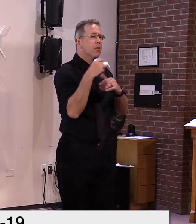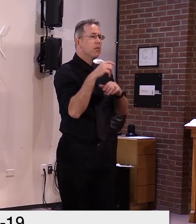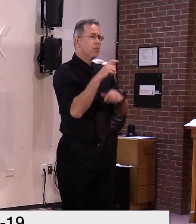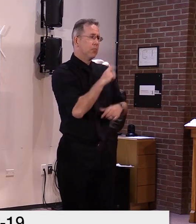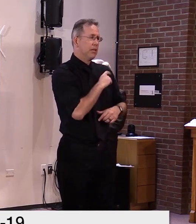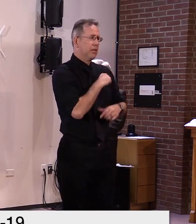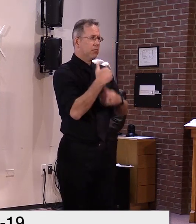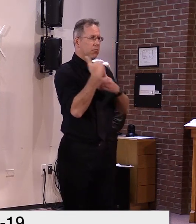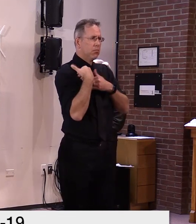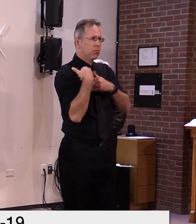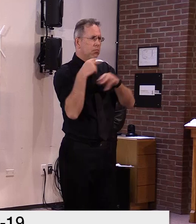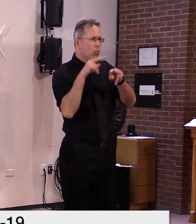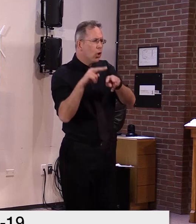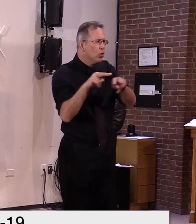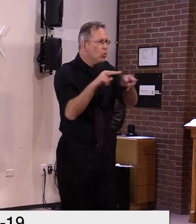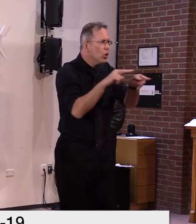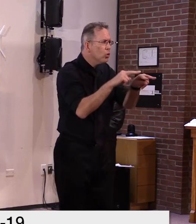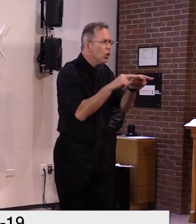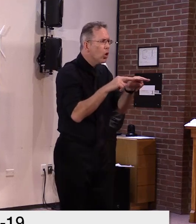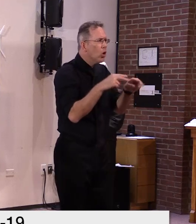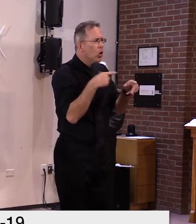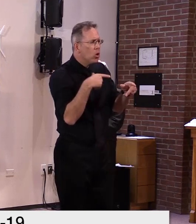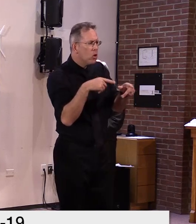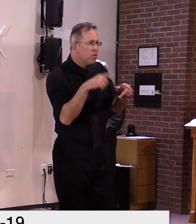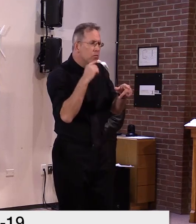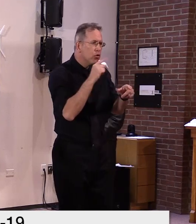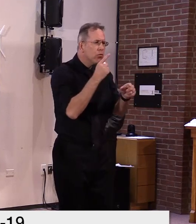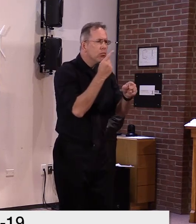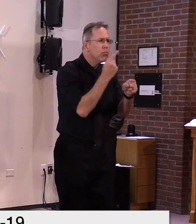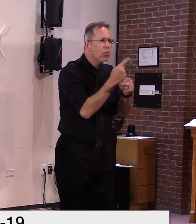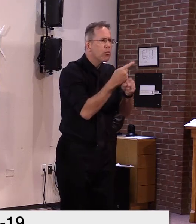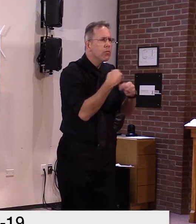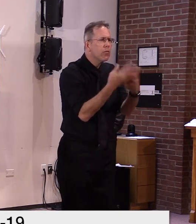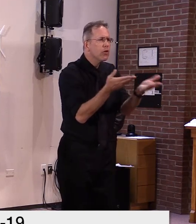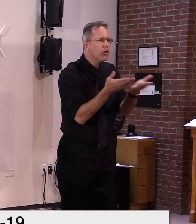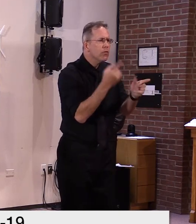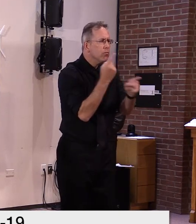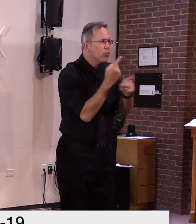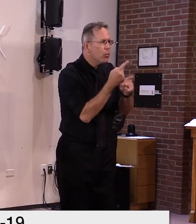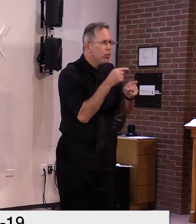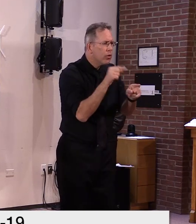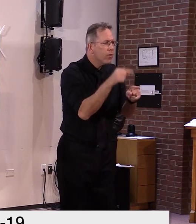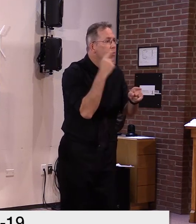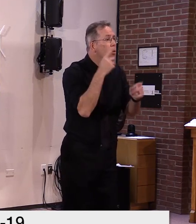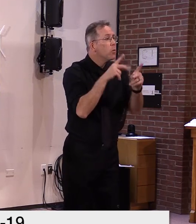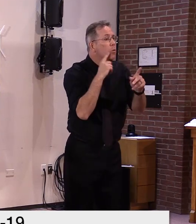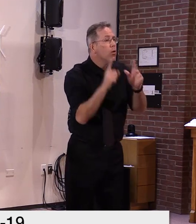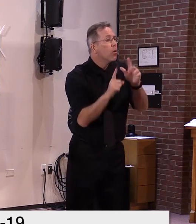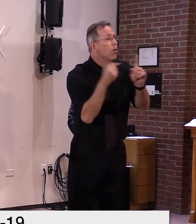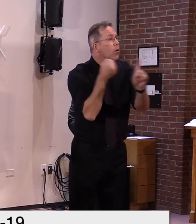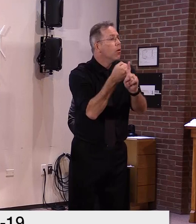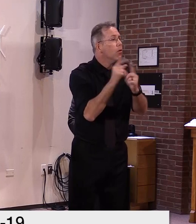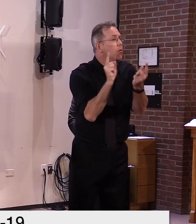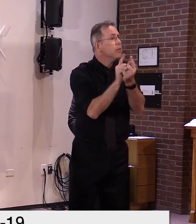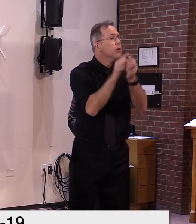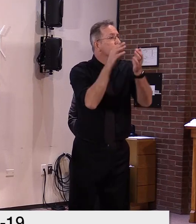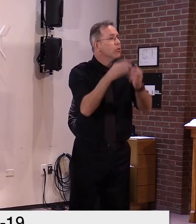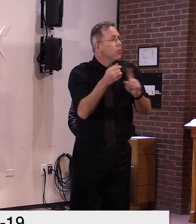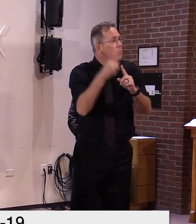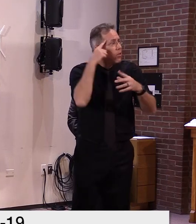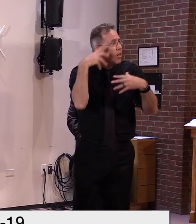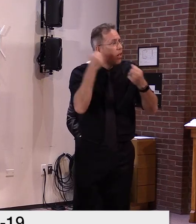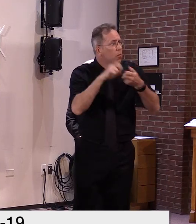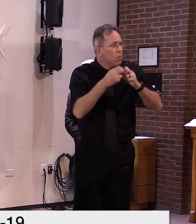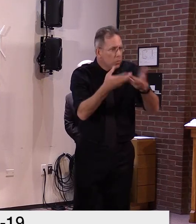of a culture change within law enforcement because of that. Well, again, we will continue